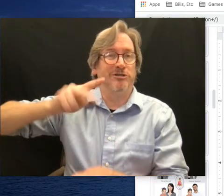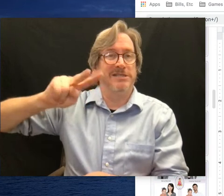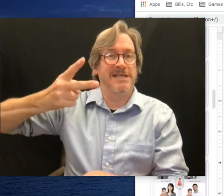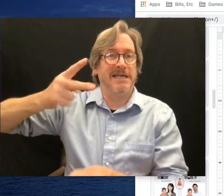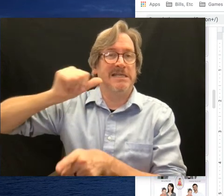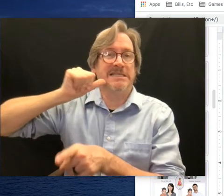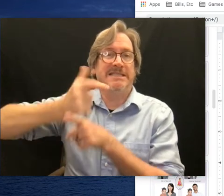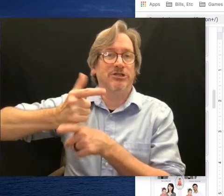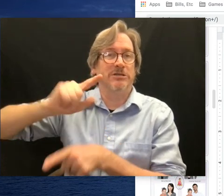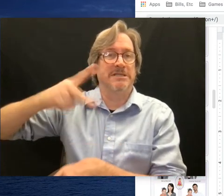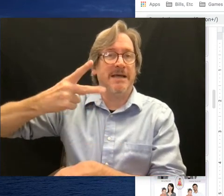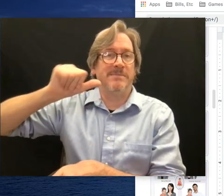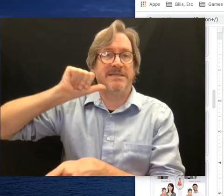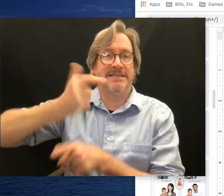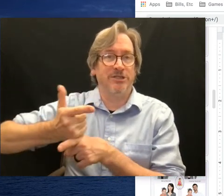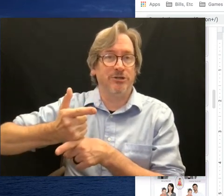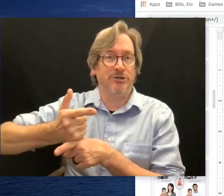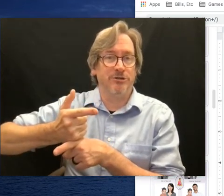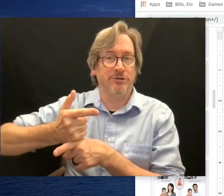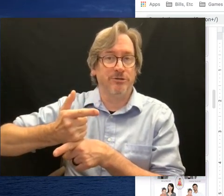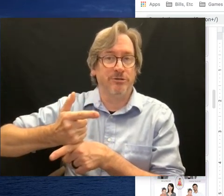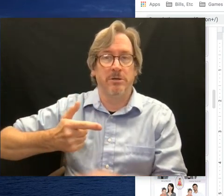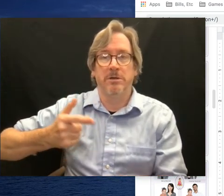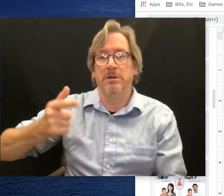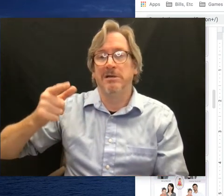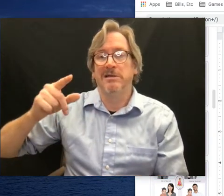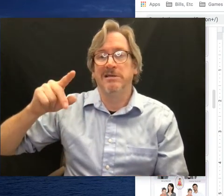sister, second sister, step sister,